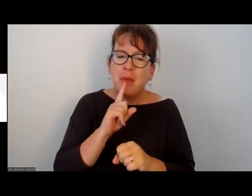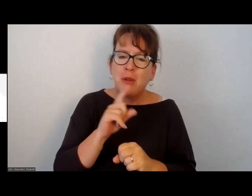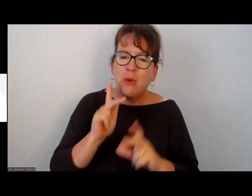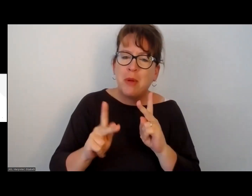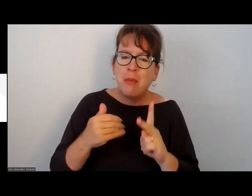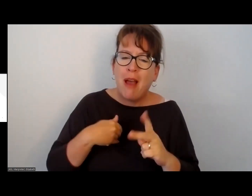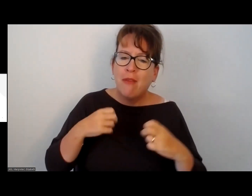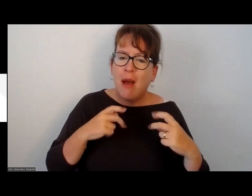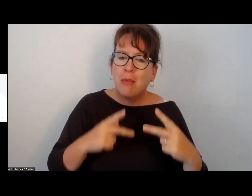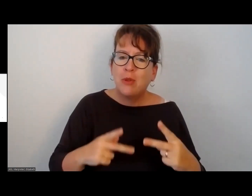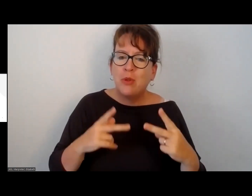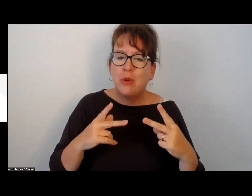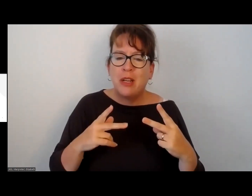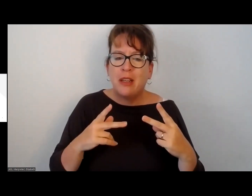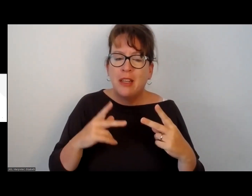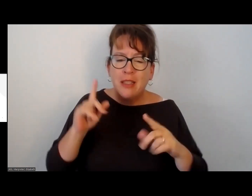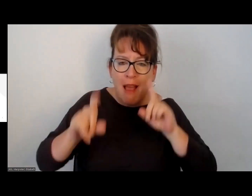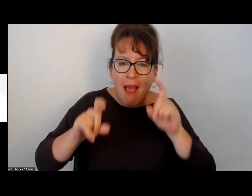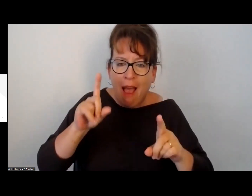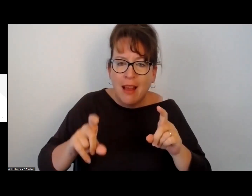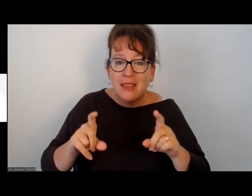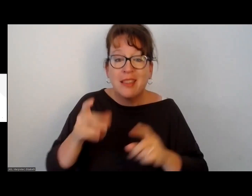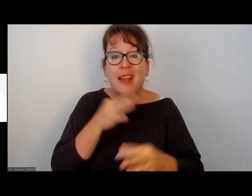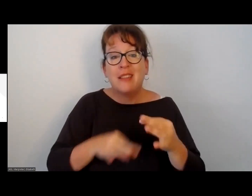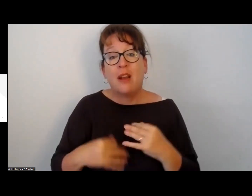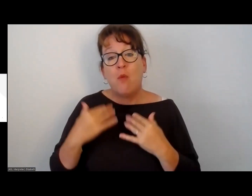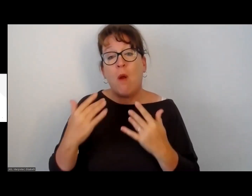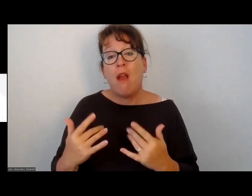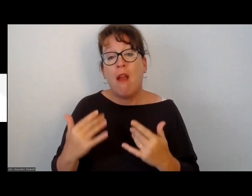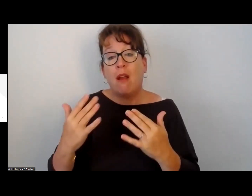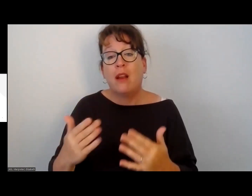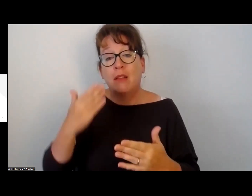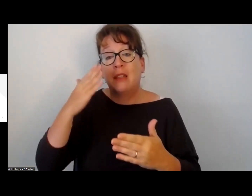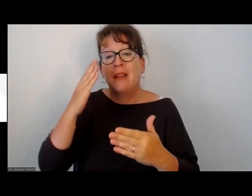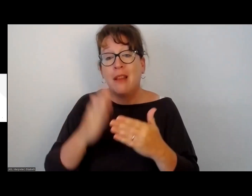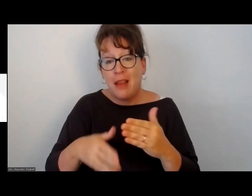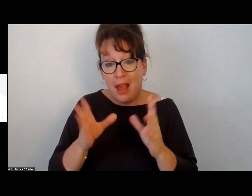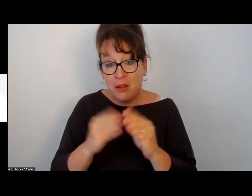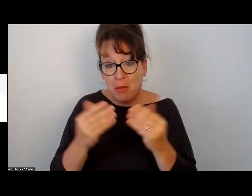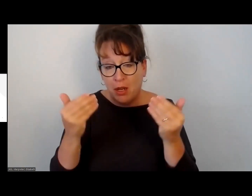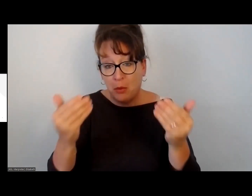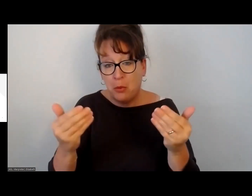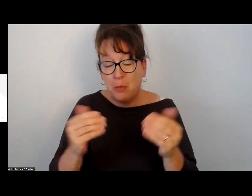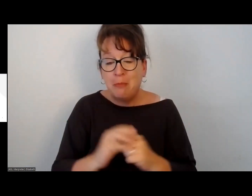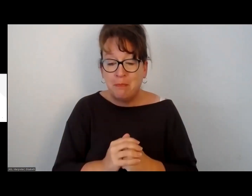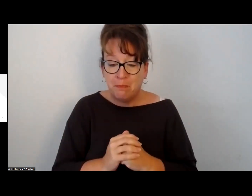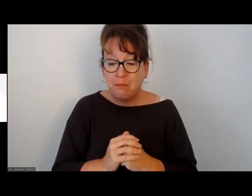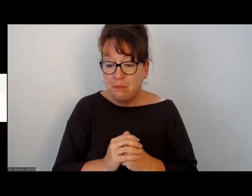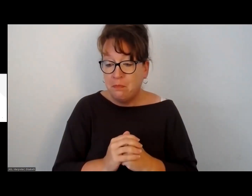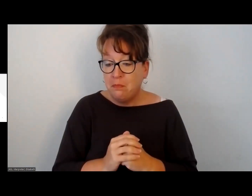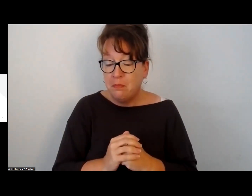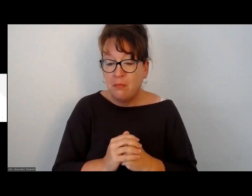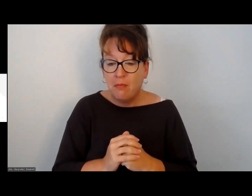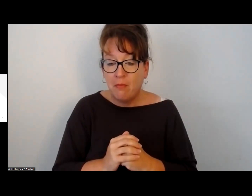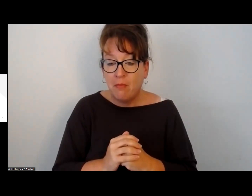don't have to wait hours until they can say something. But I think the piece around ensuring that that